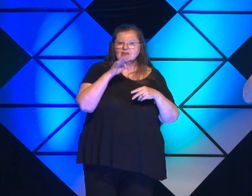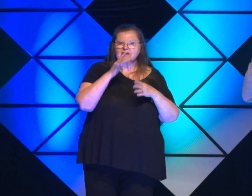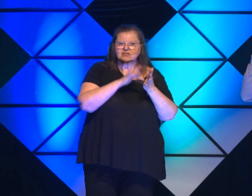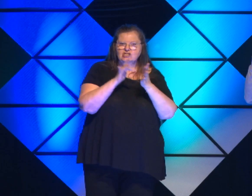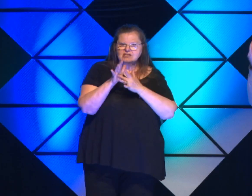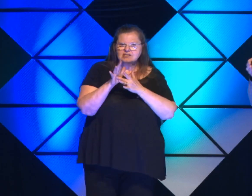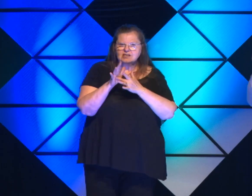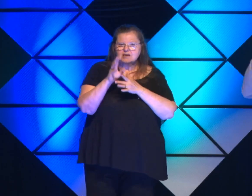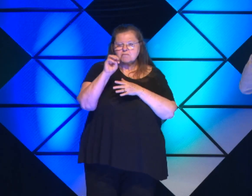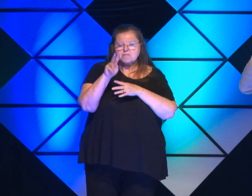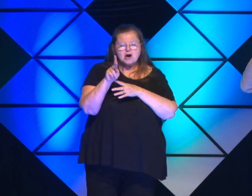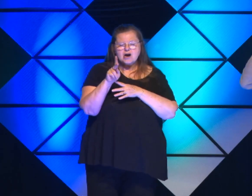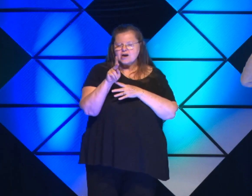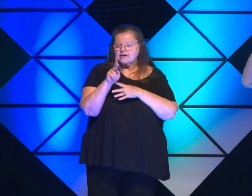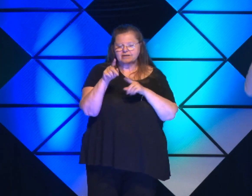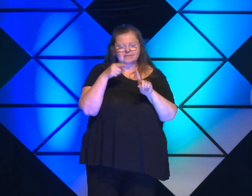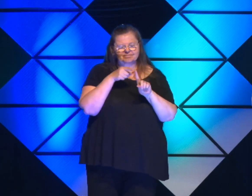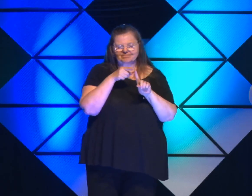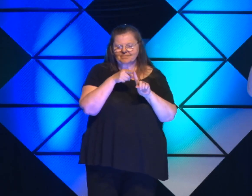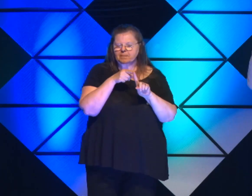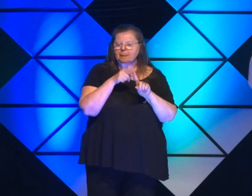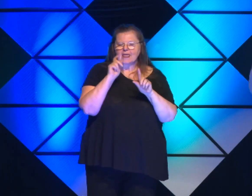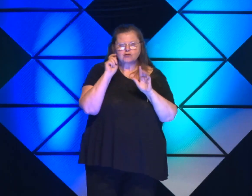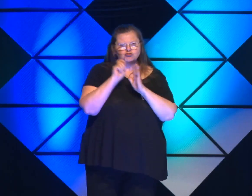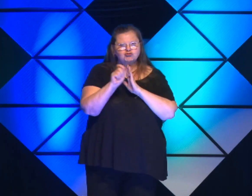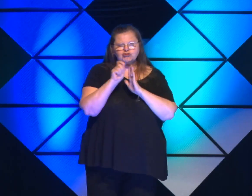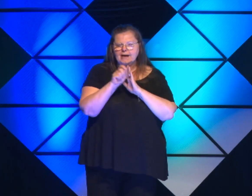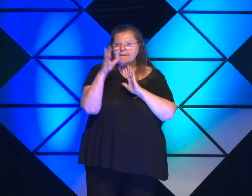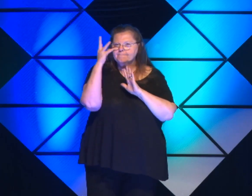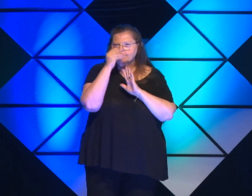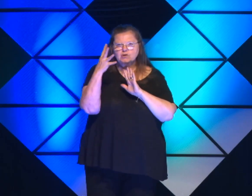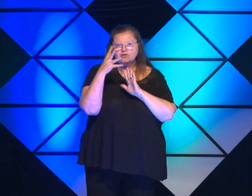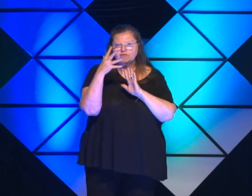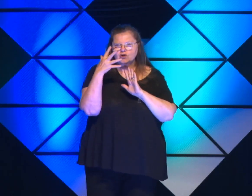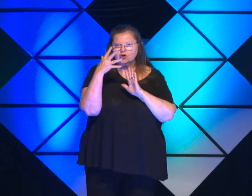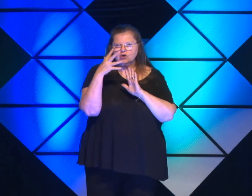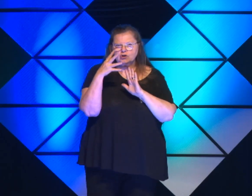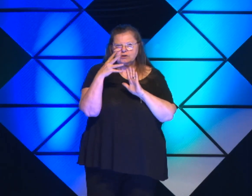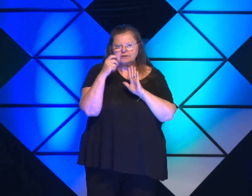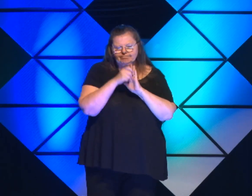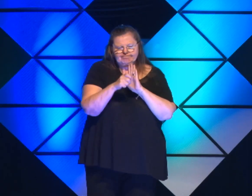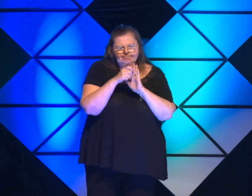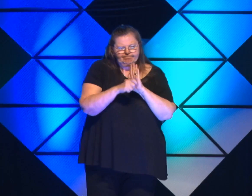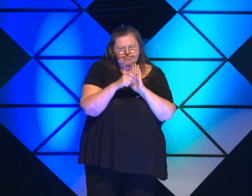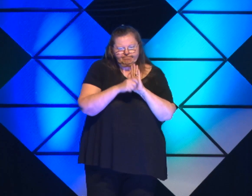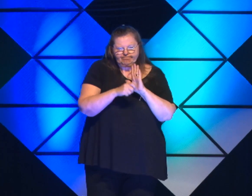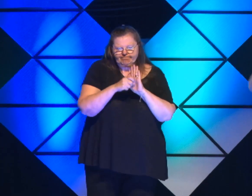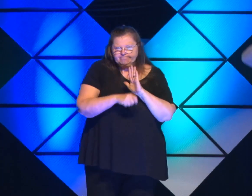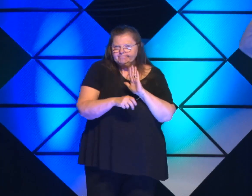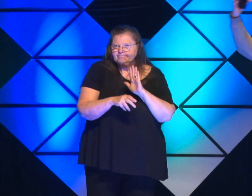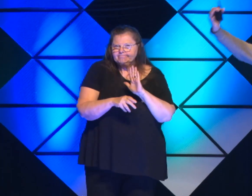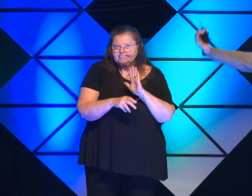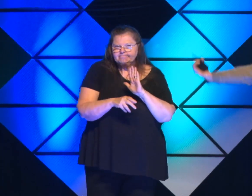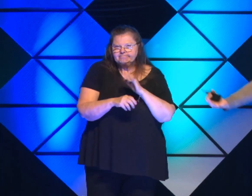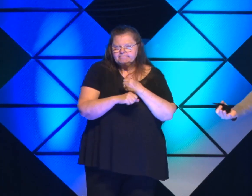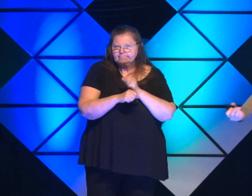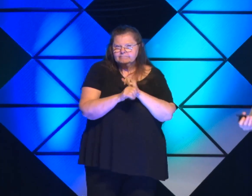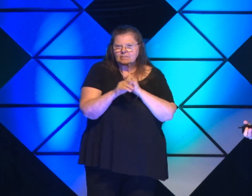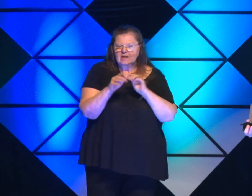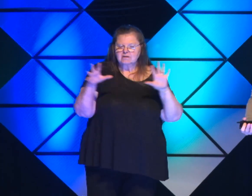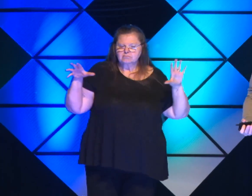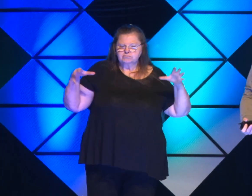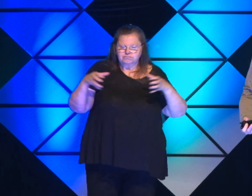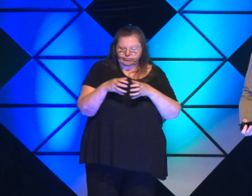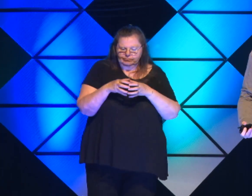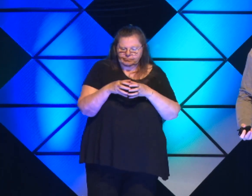like literary sloth. He's crafting a beautiful piece of literature here. And so all of this is